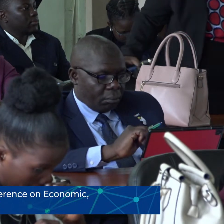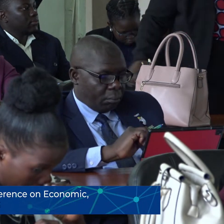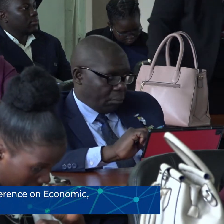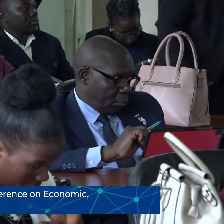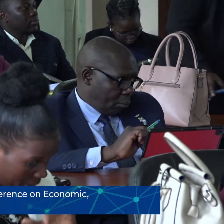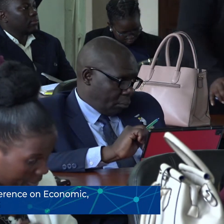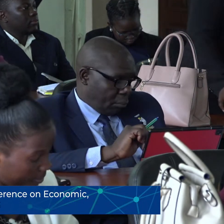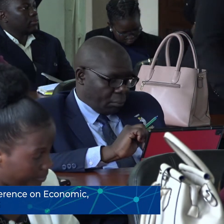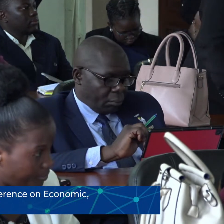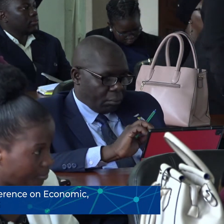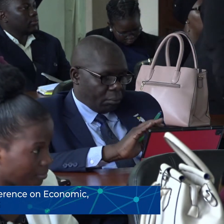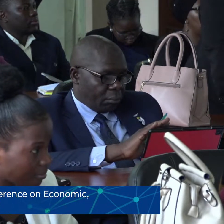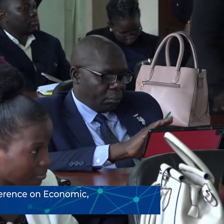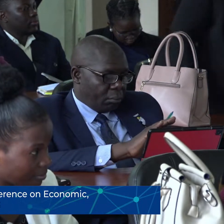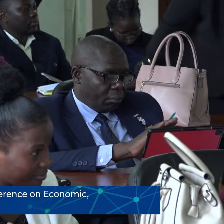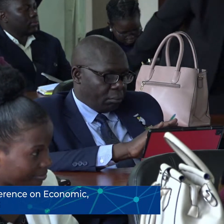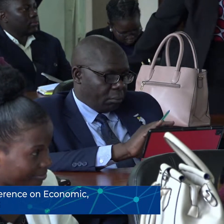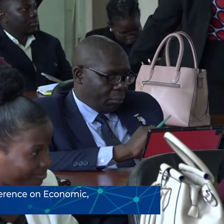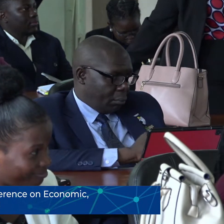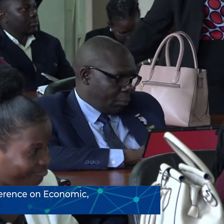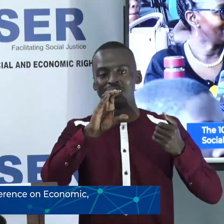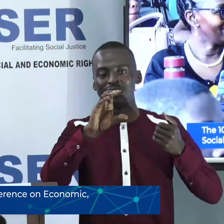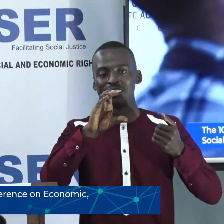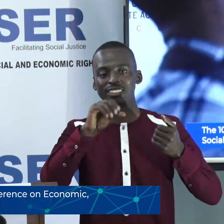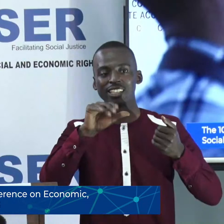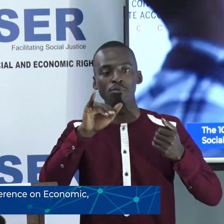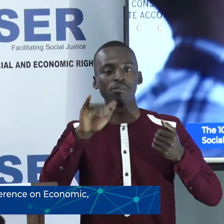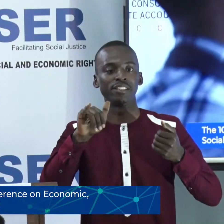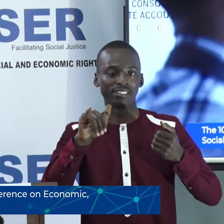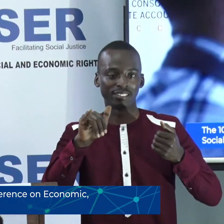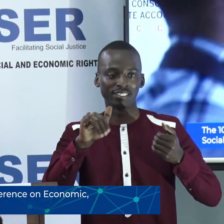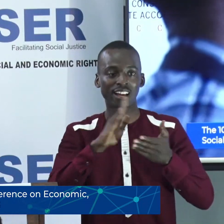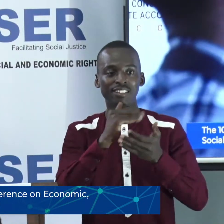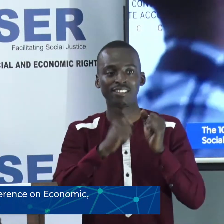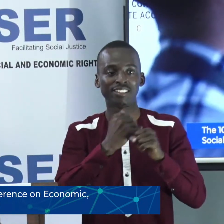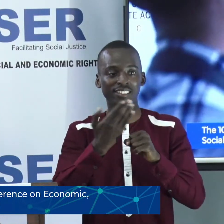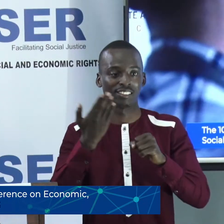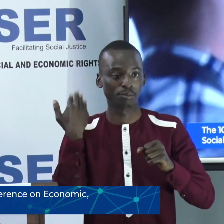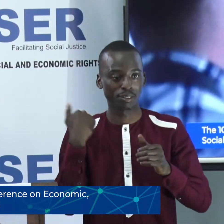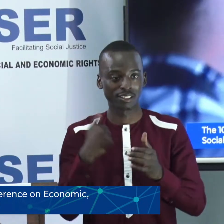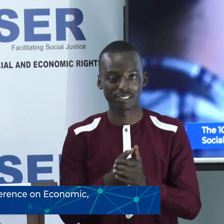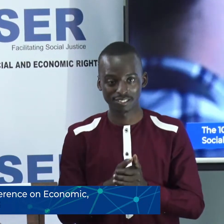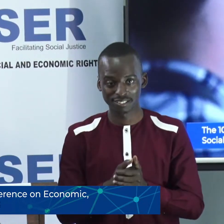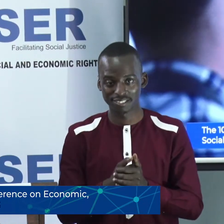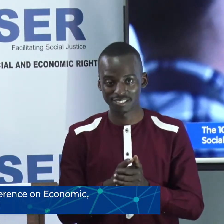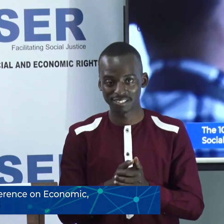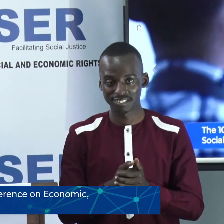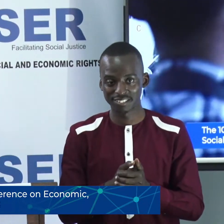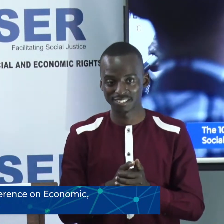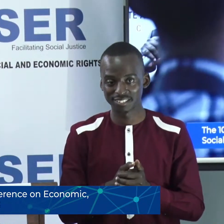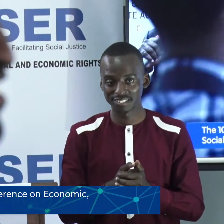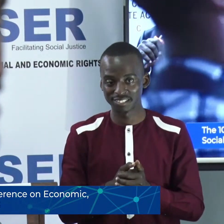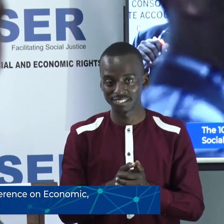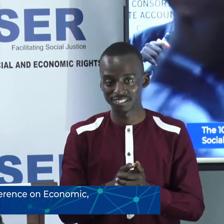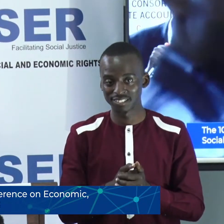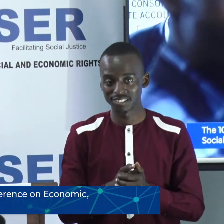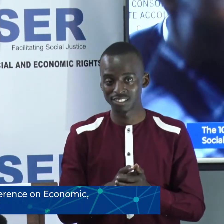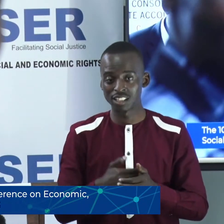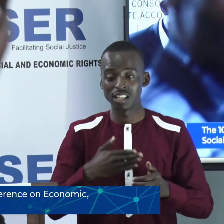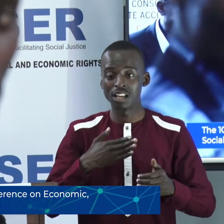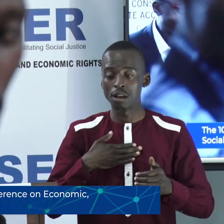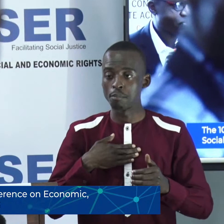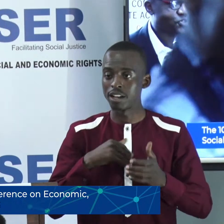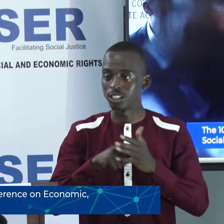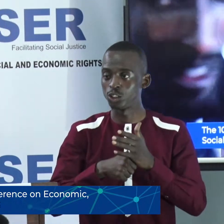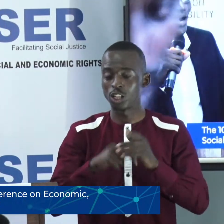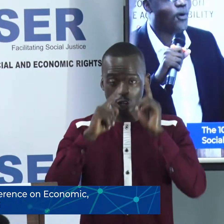I almost gained celebrity status at the time. I was so celebrated that actually my alma mater, the